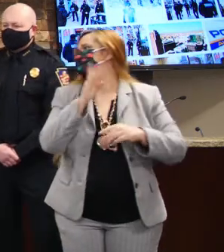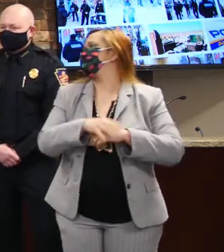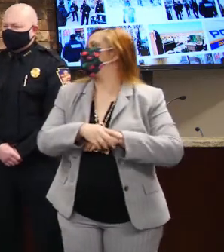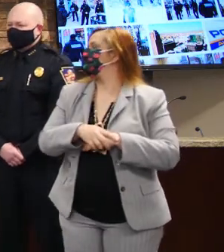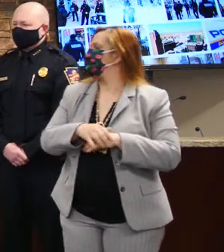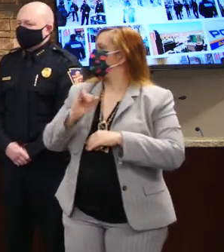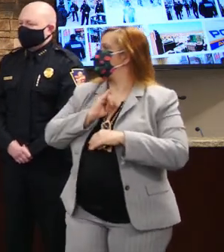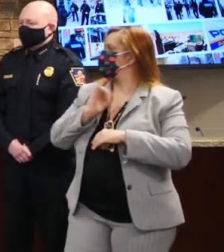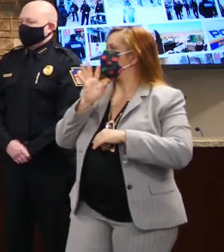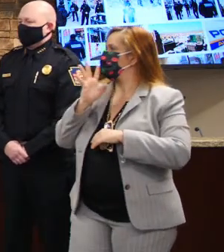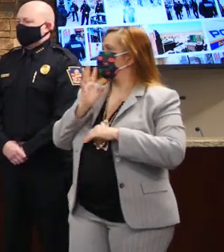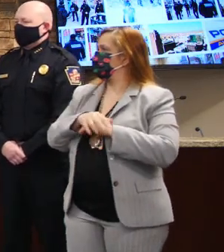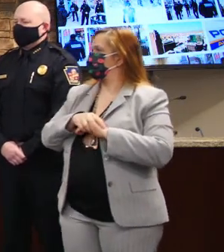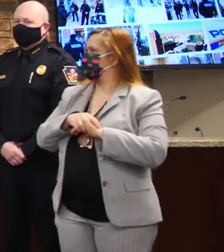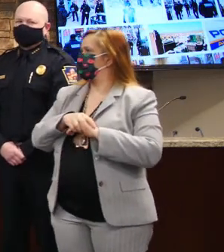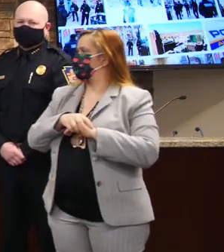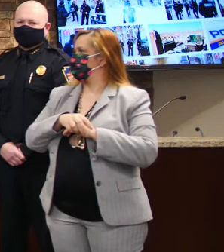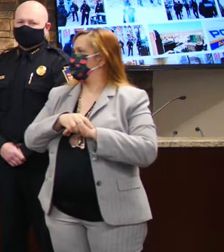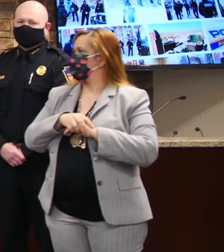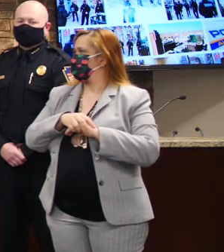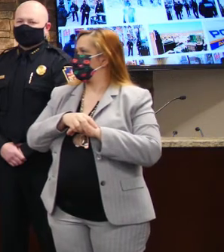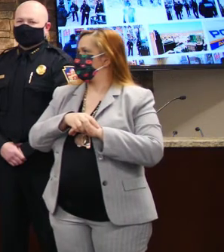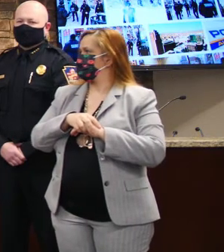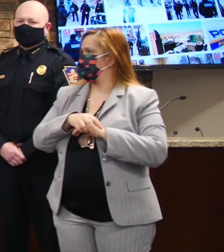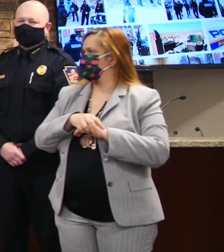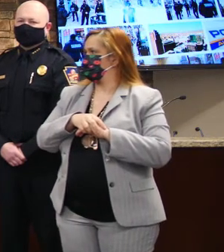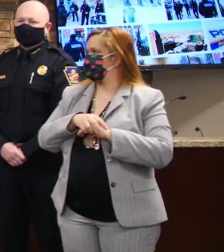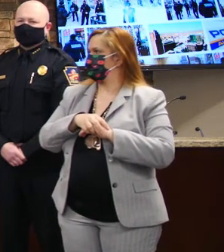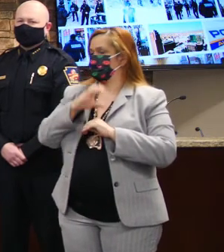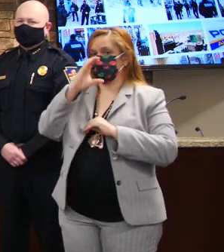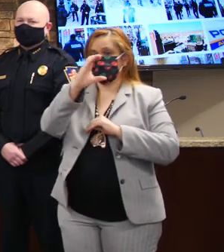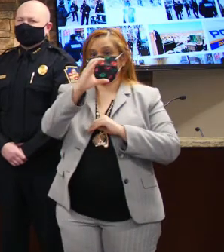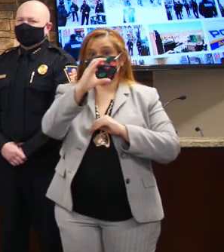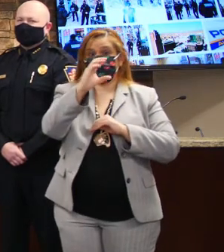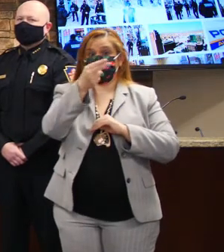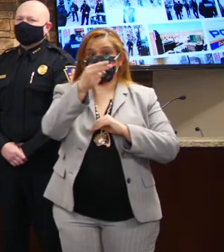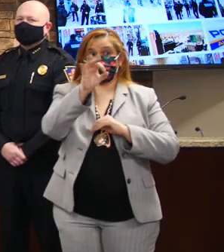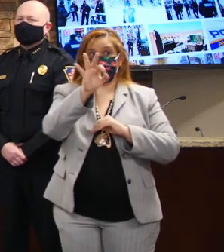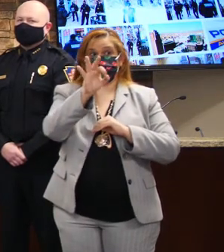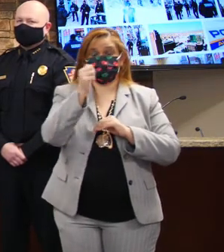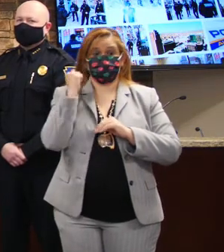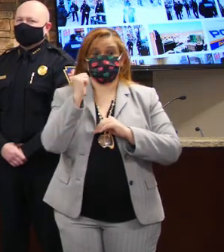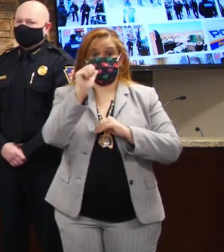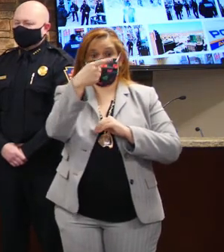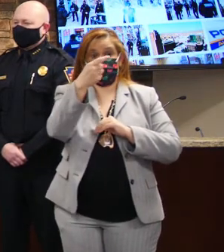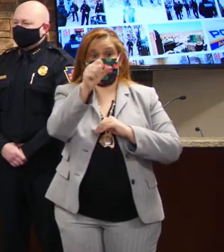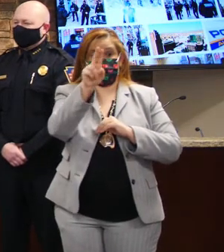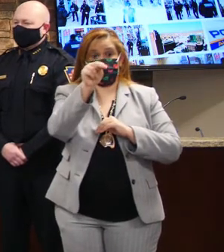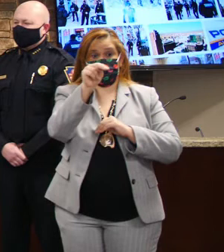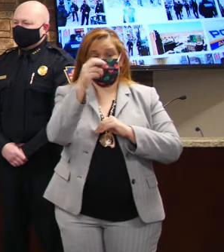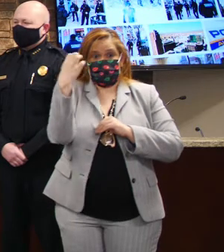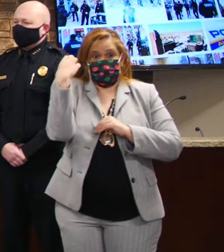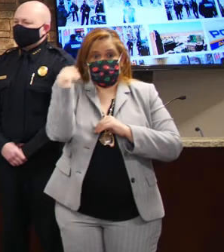So, my name is Charles Roca. I'm the Assistant Chief of Police here in Allentown. Working in conjunction with